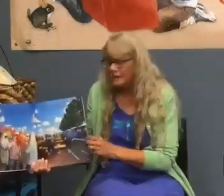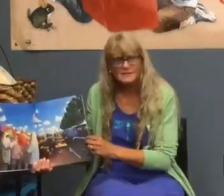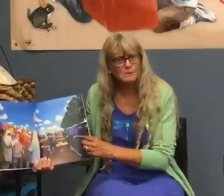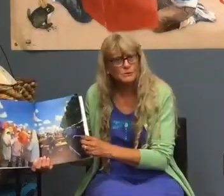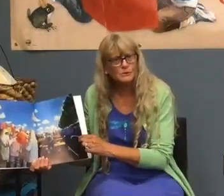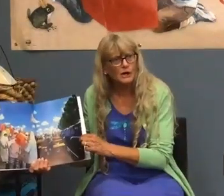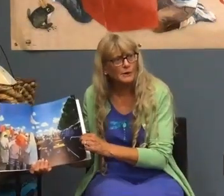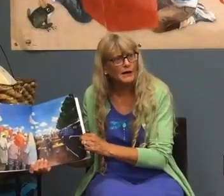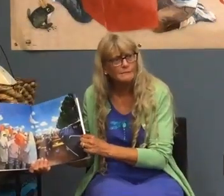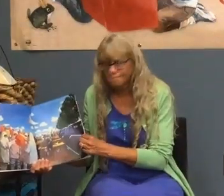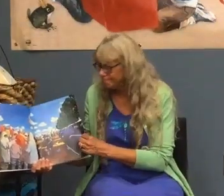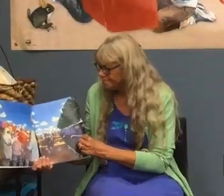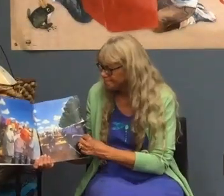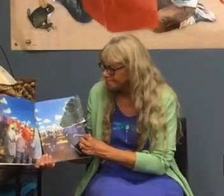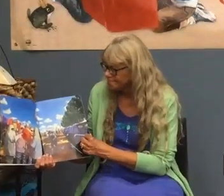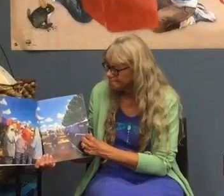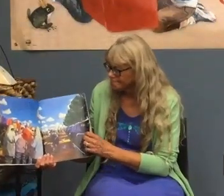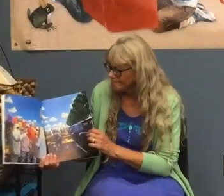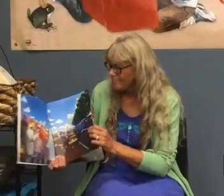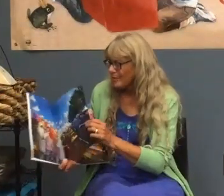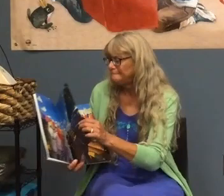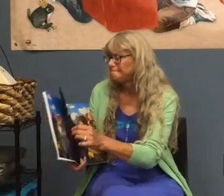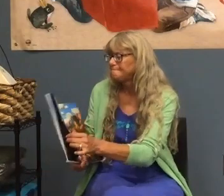Even they, it's a balloon, all right.